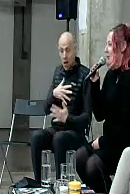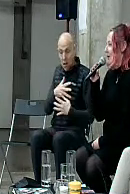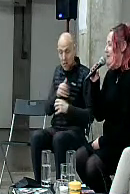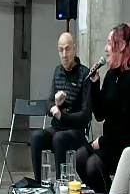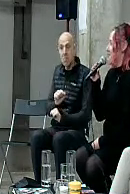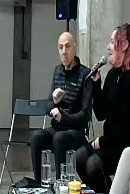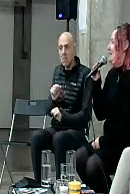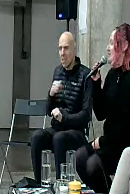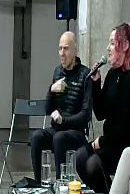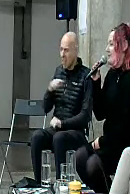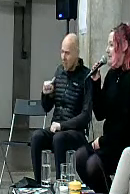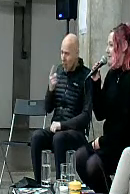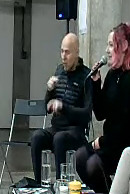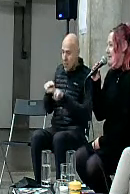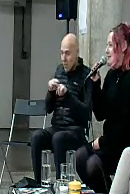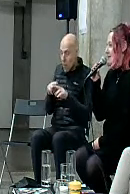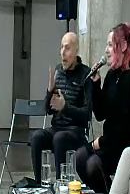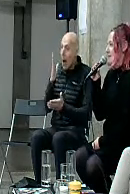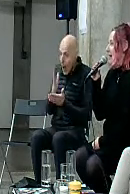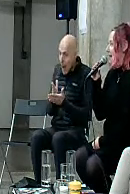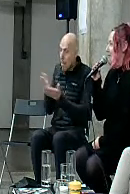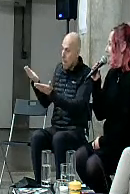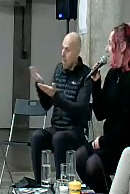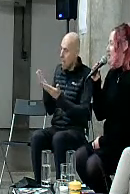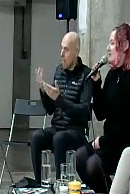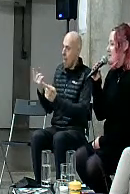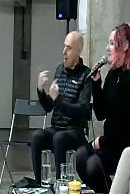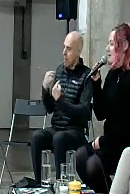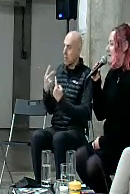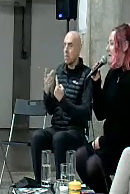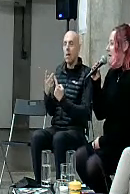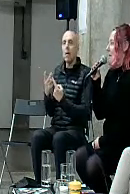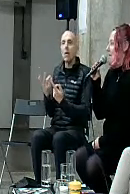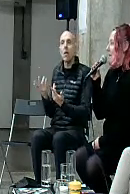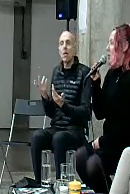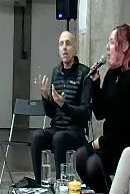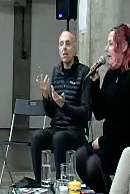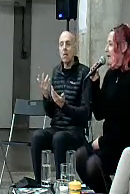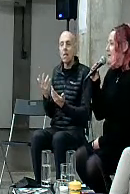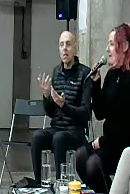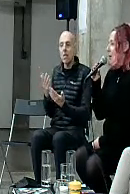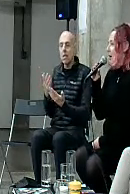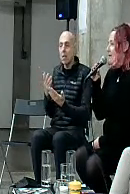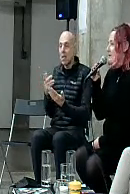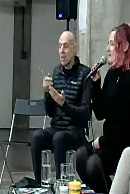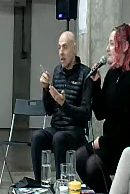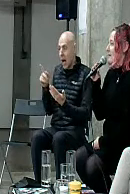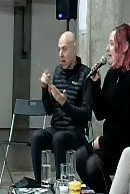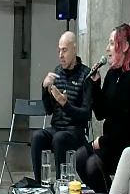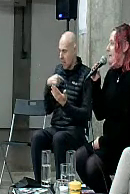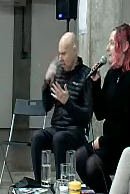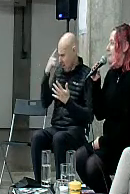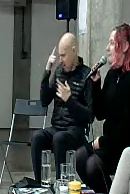heartbreaking that we're the first family to receive these answers and to have those questions quietened in our